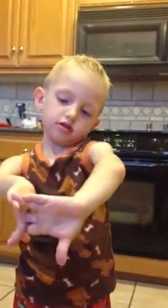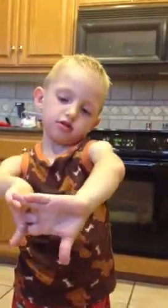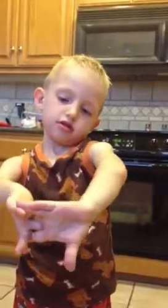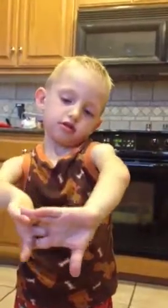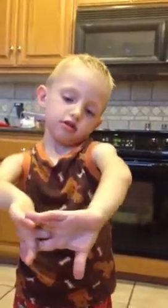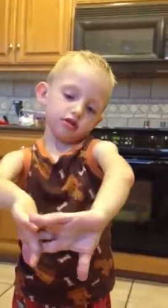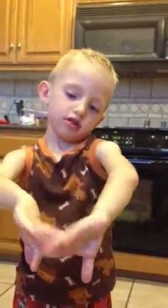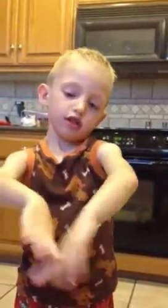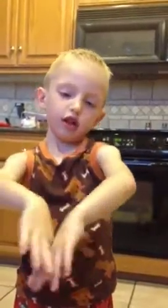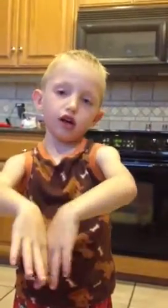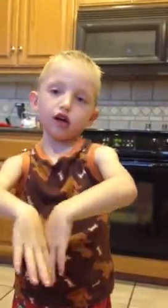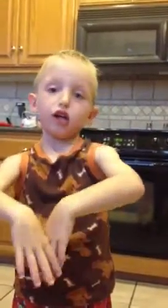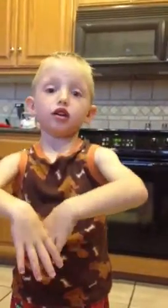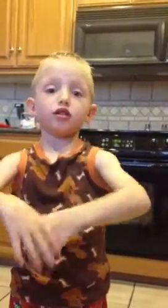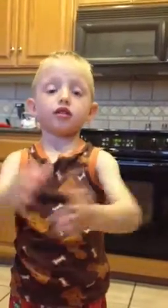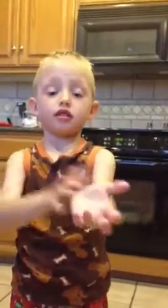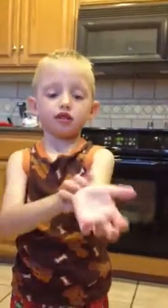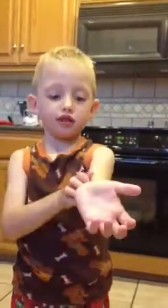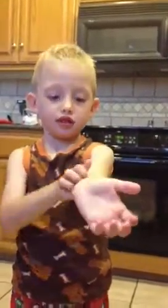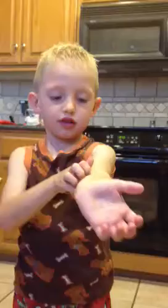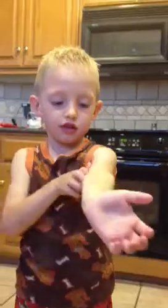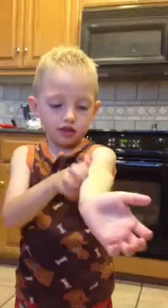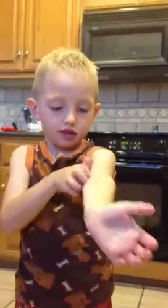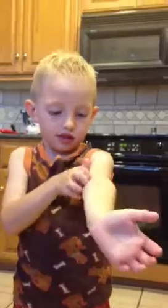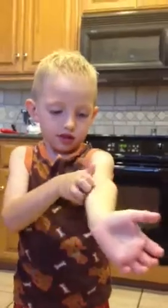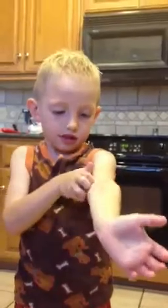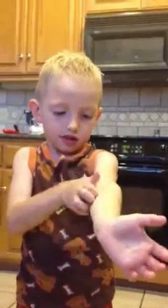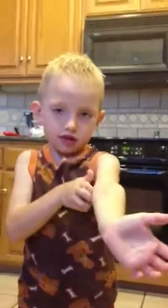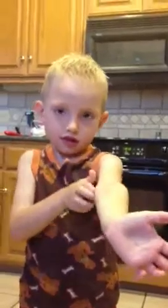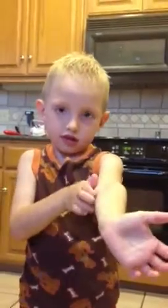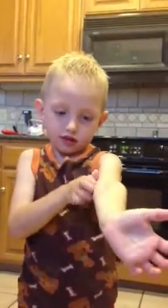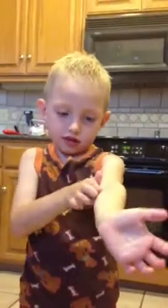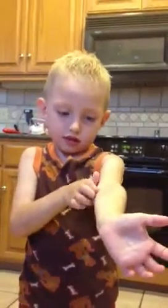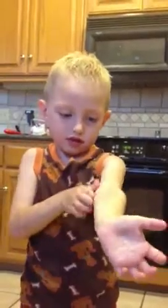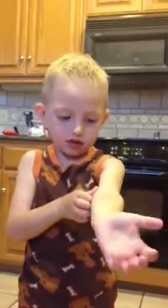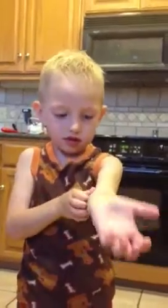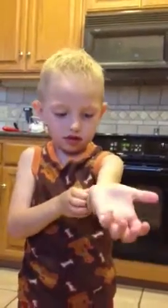soon? Yes. Okay. Is there anything you want to say to little baby?